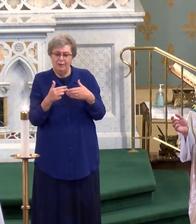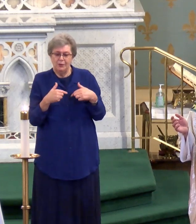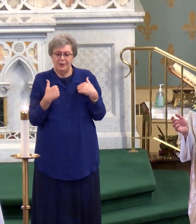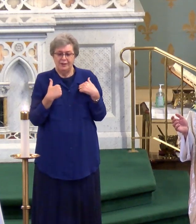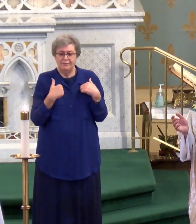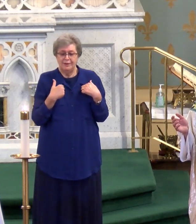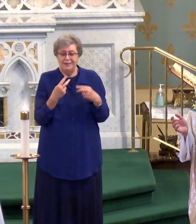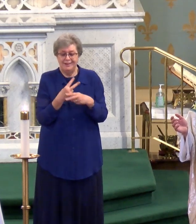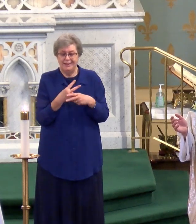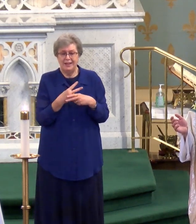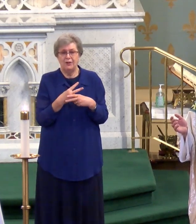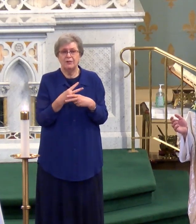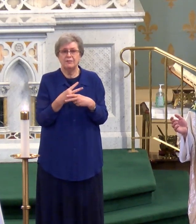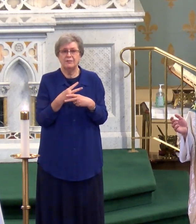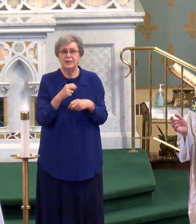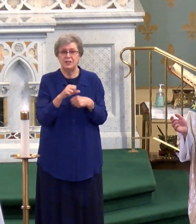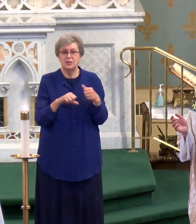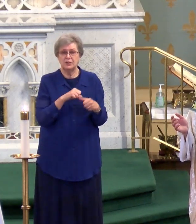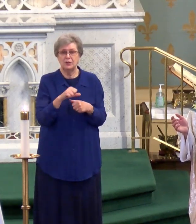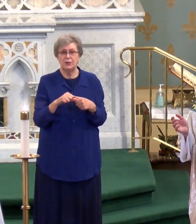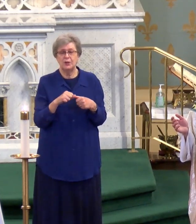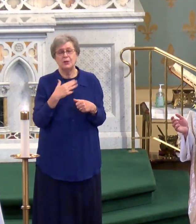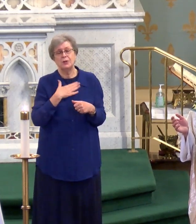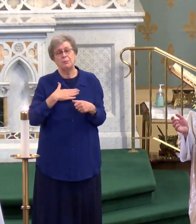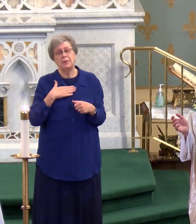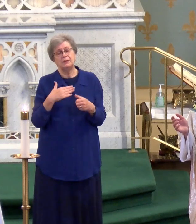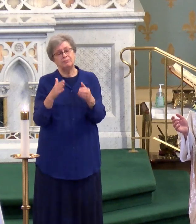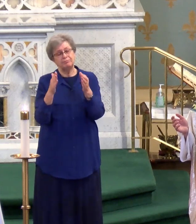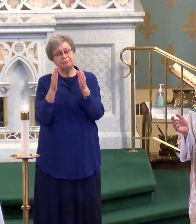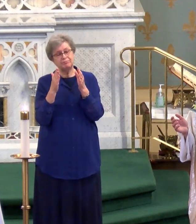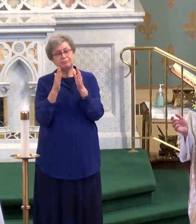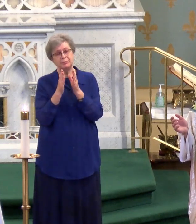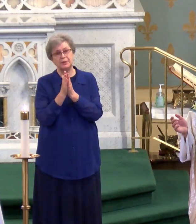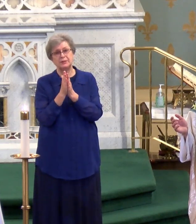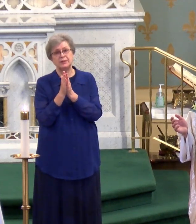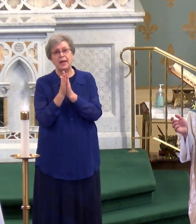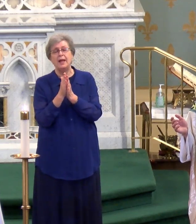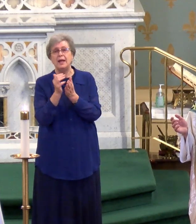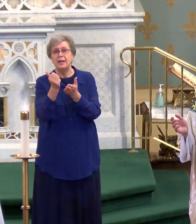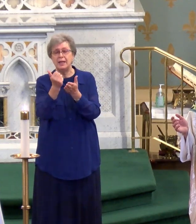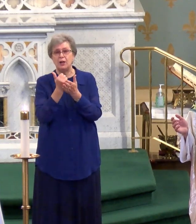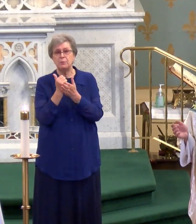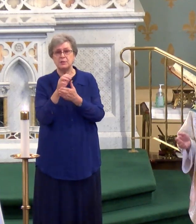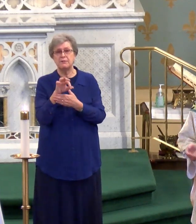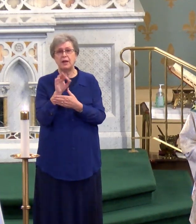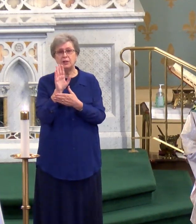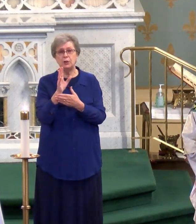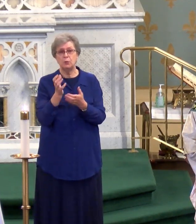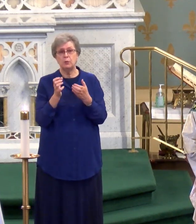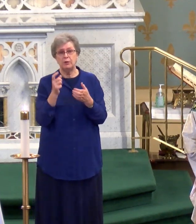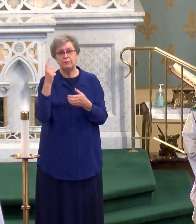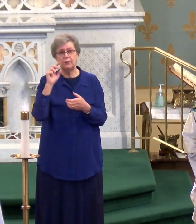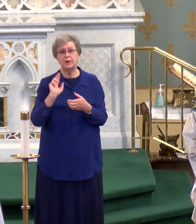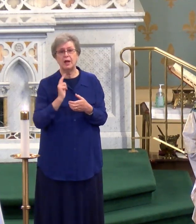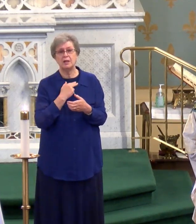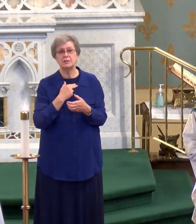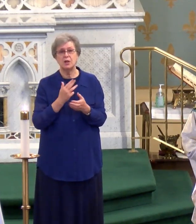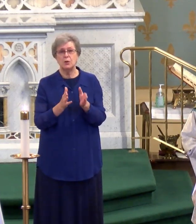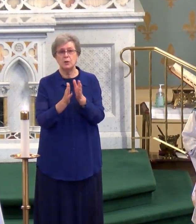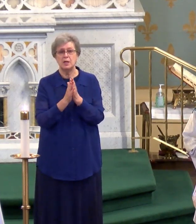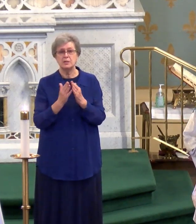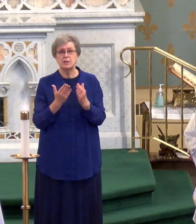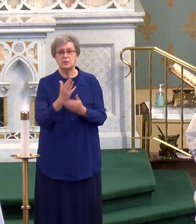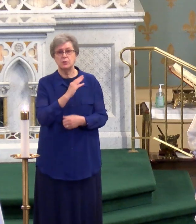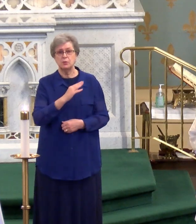each other. Hear our prayers and help us to find your will for us. We ask this through Christ